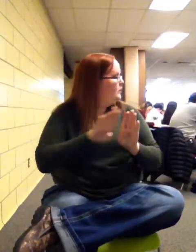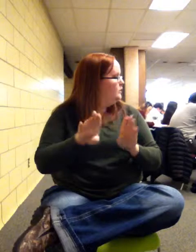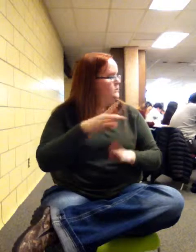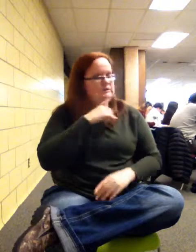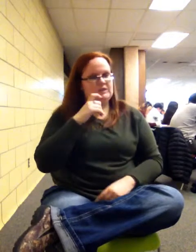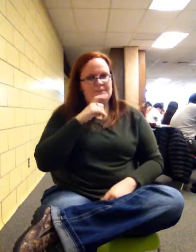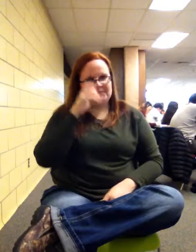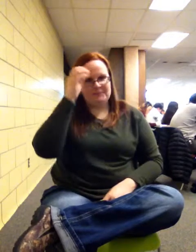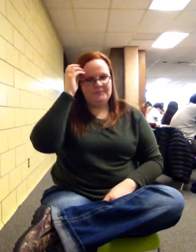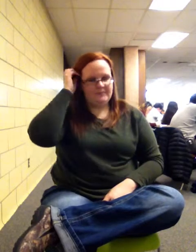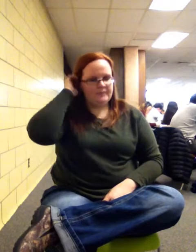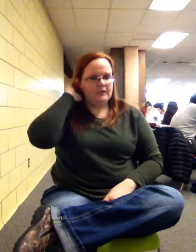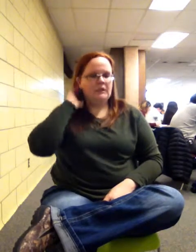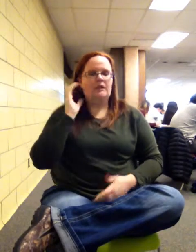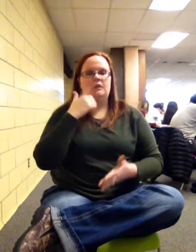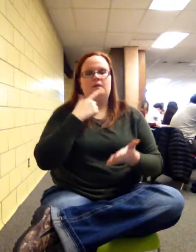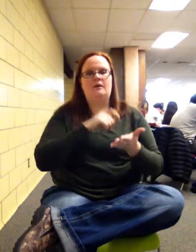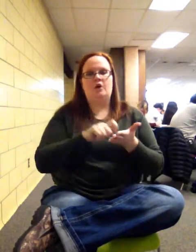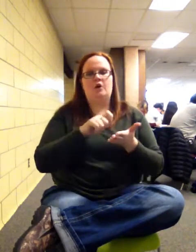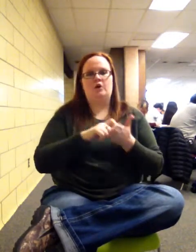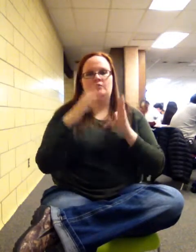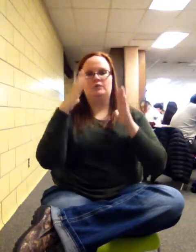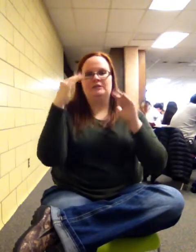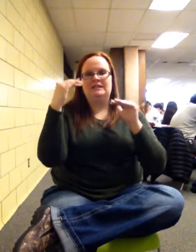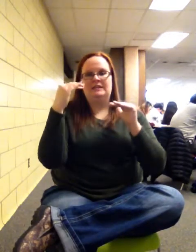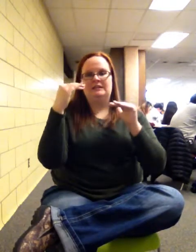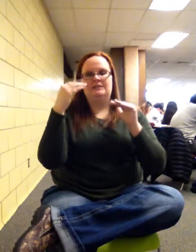The author presents the expectations theory as if